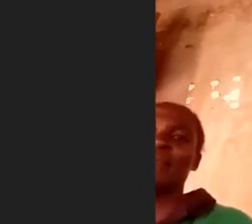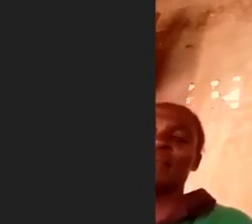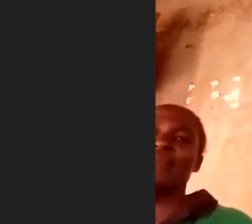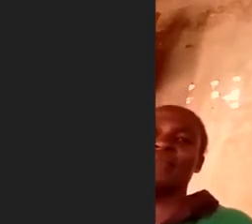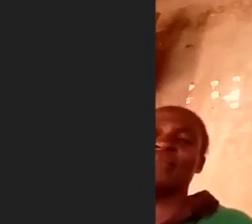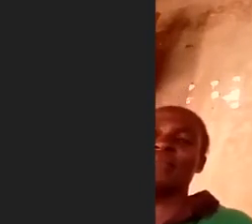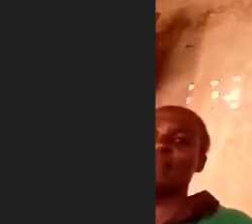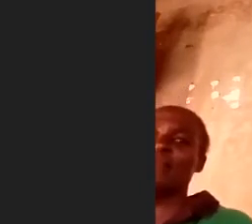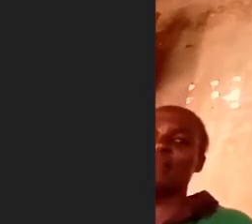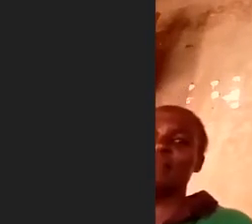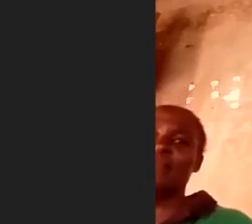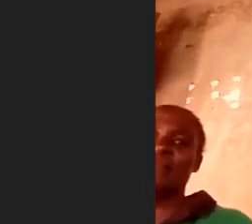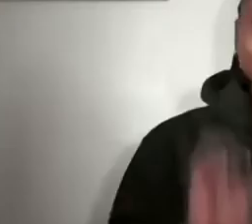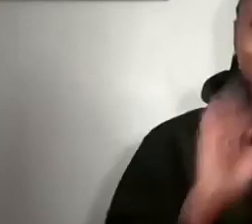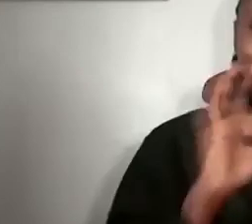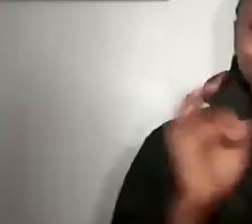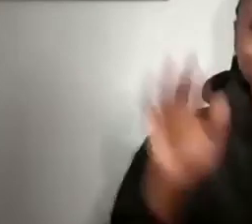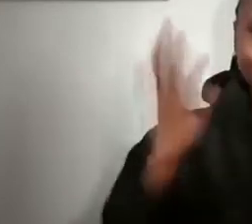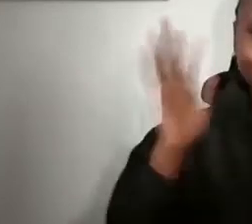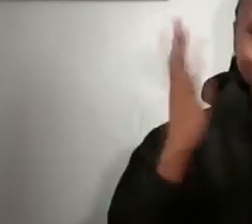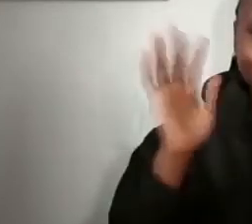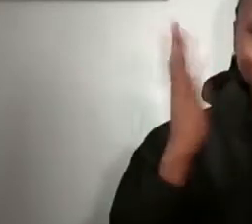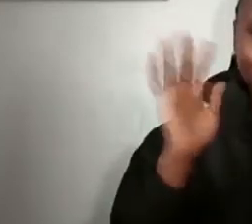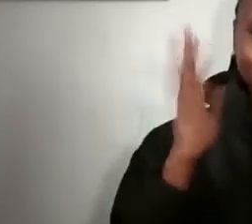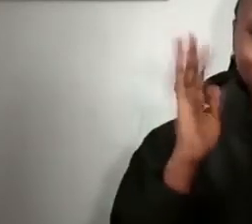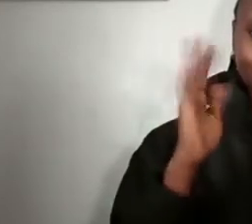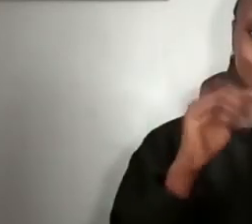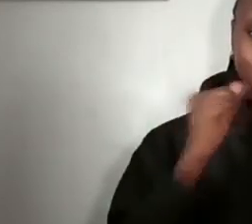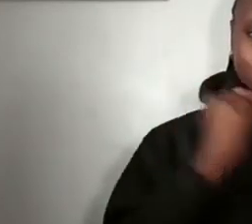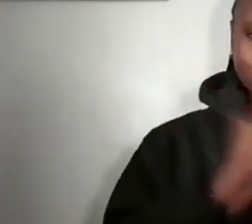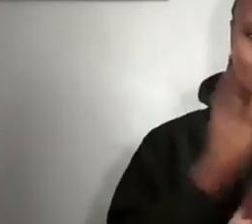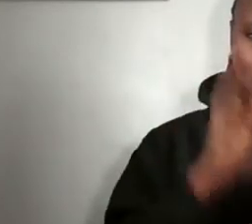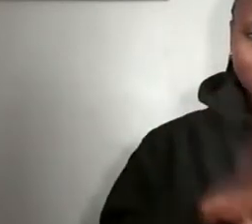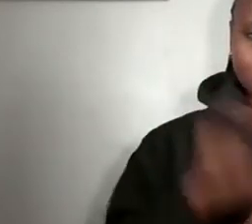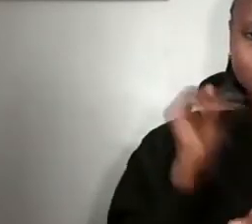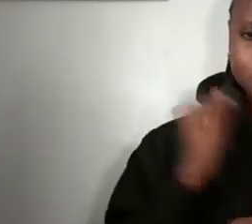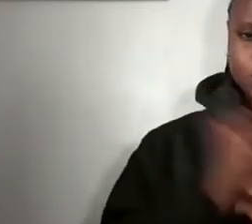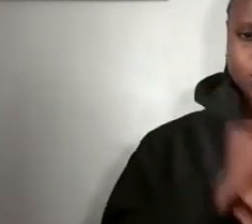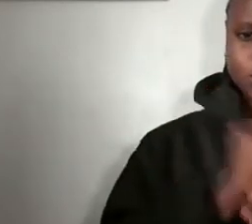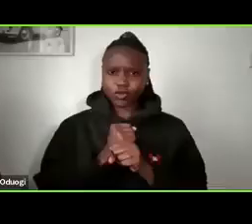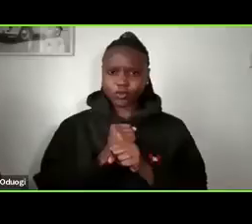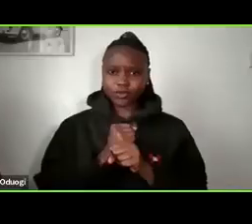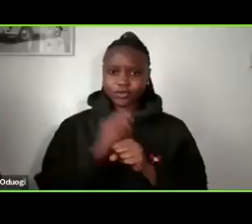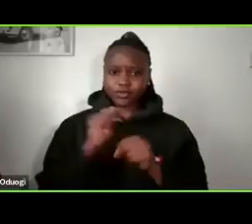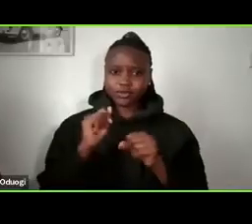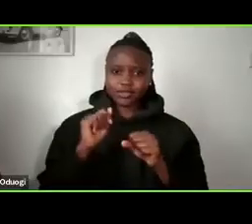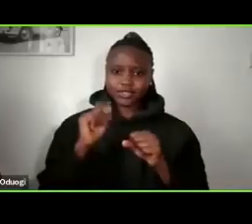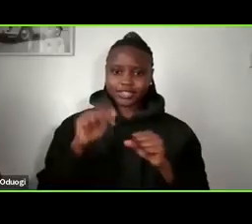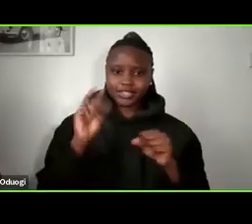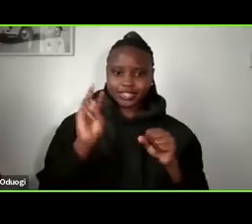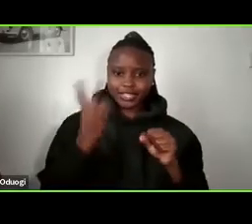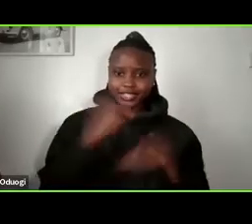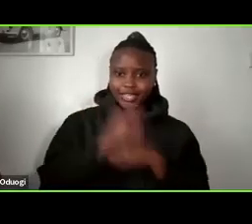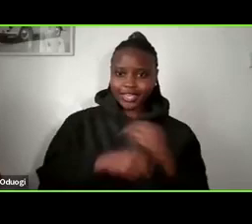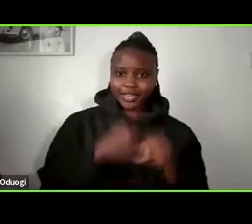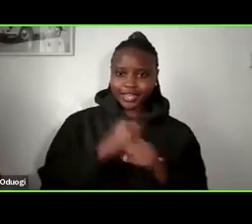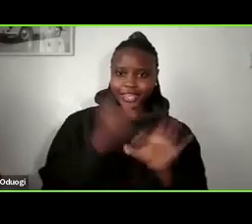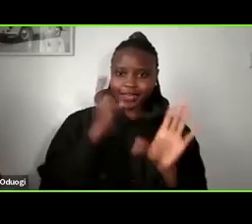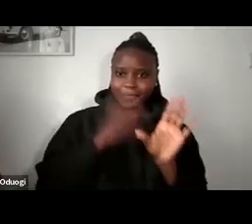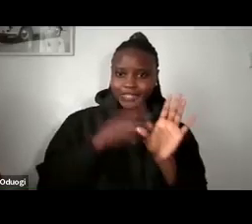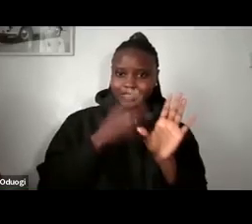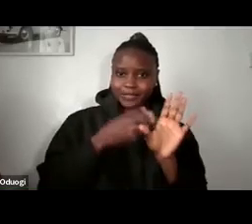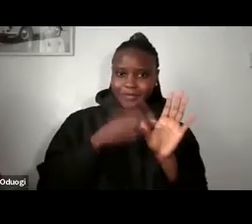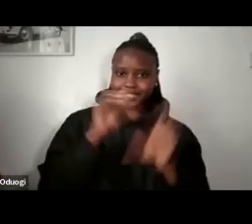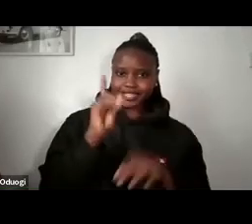Evelyn, congratulations. You have done a good job. This is her second year in participating in DEC